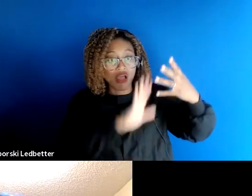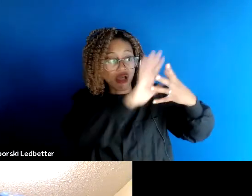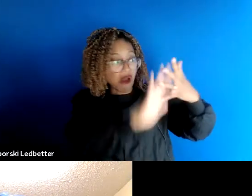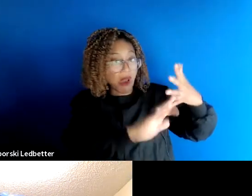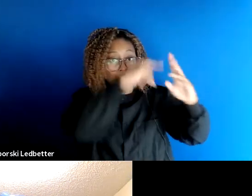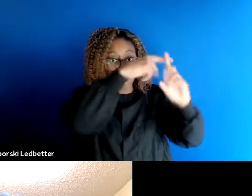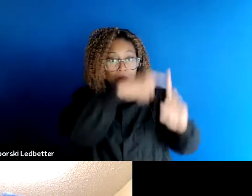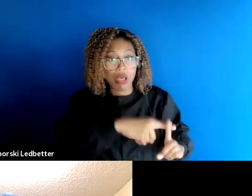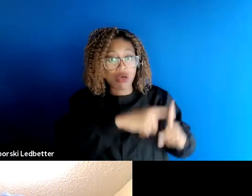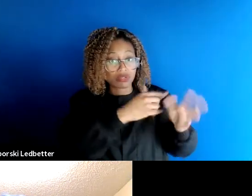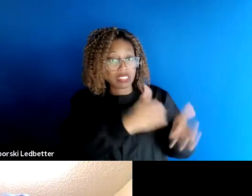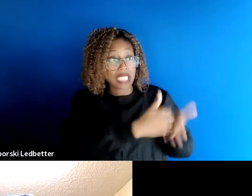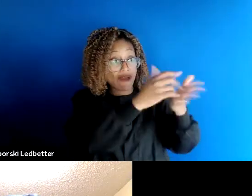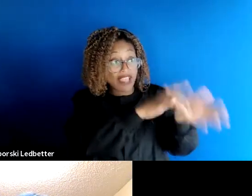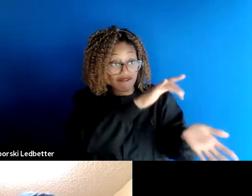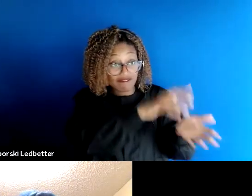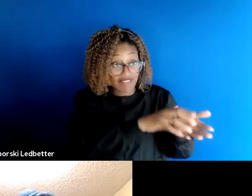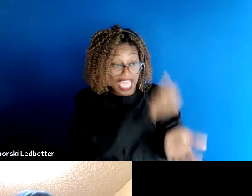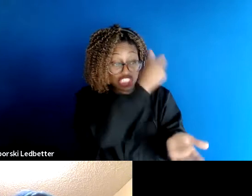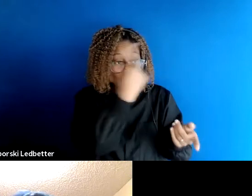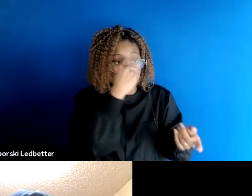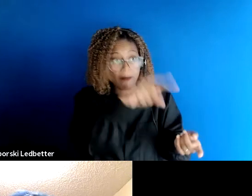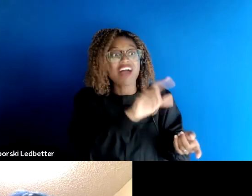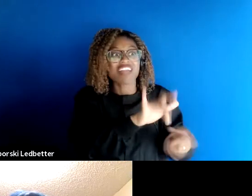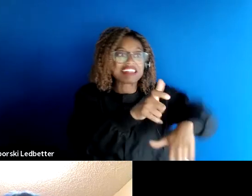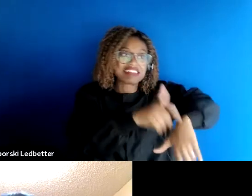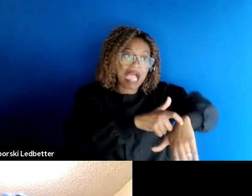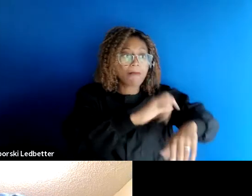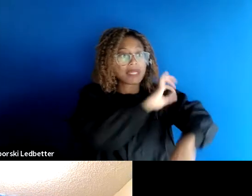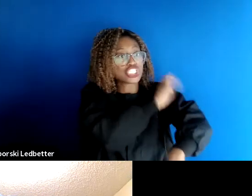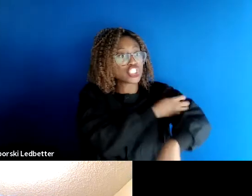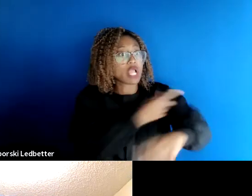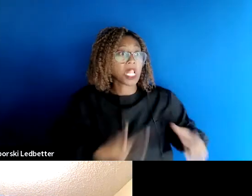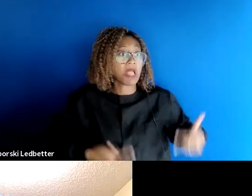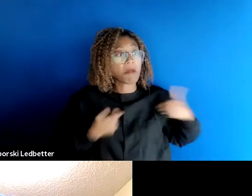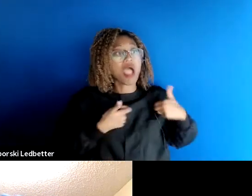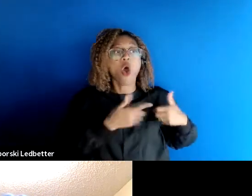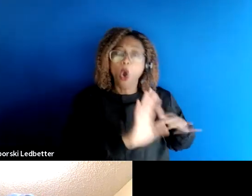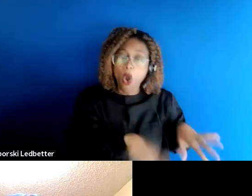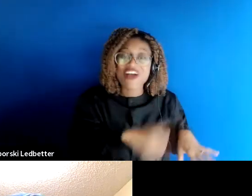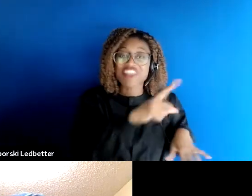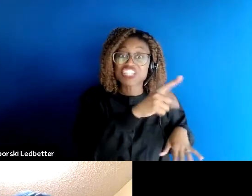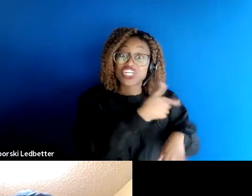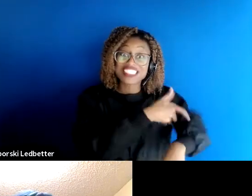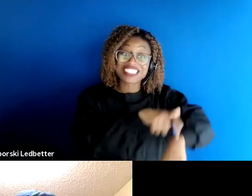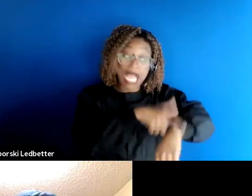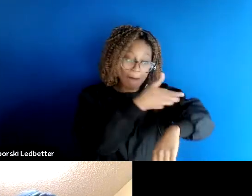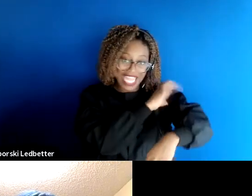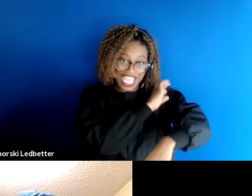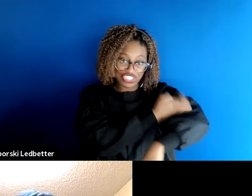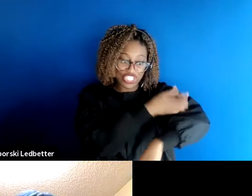time and energy that we are afforded should go towards doing more work. And so I would say at this space,